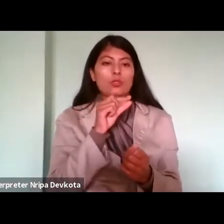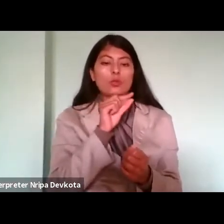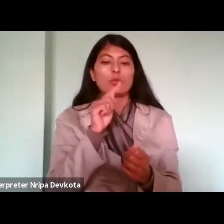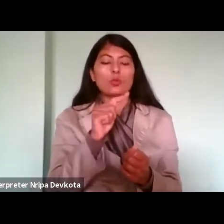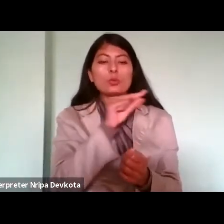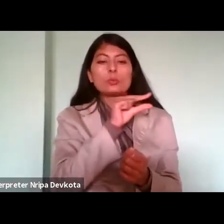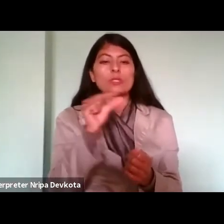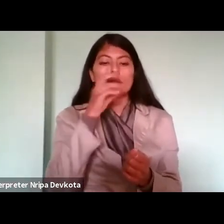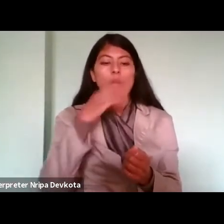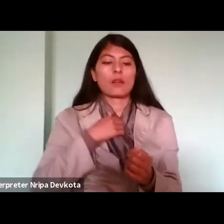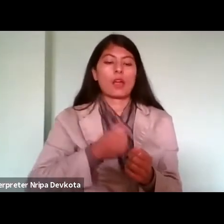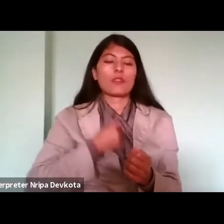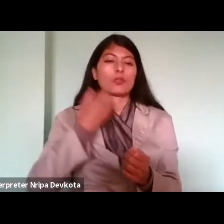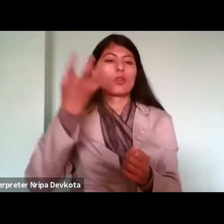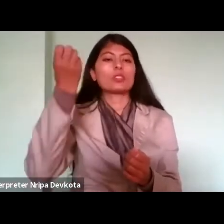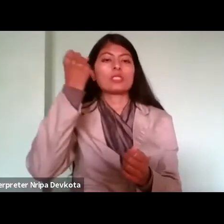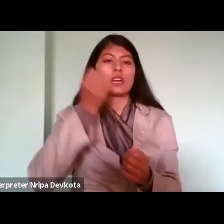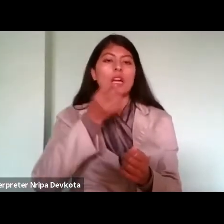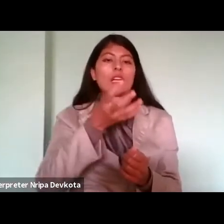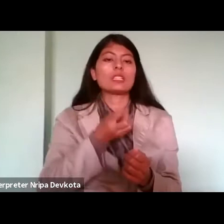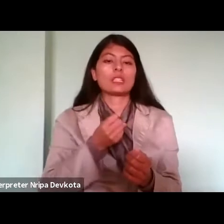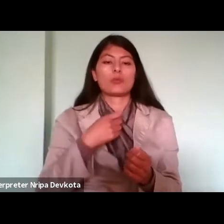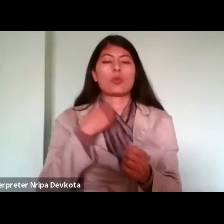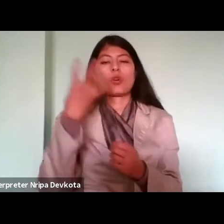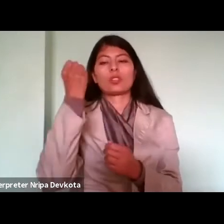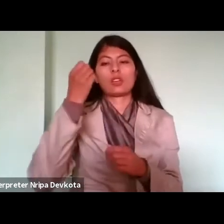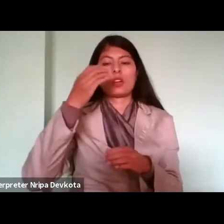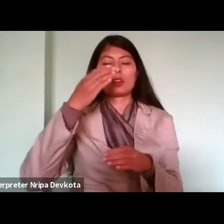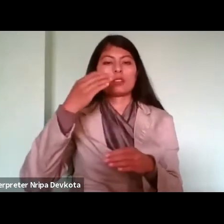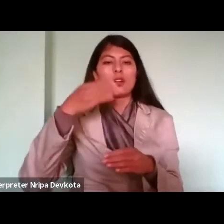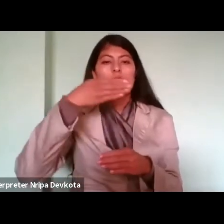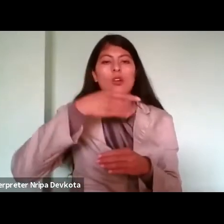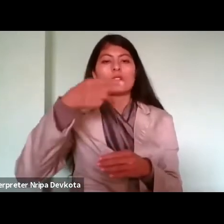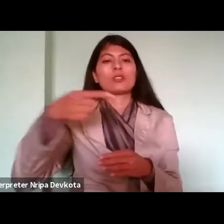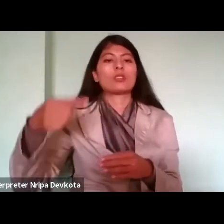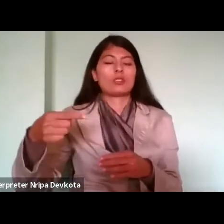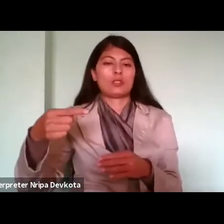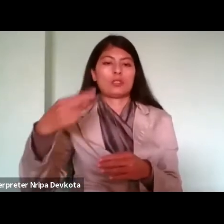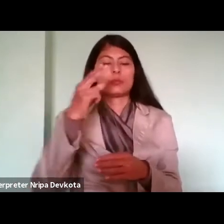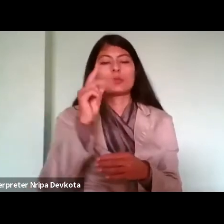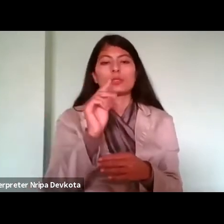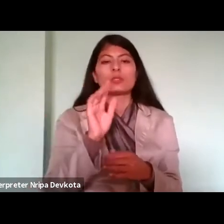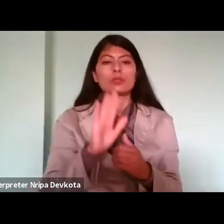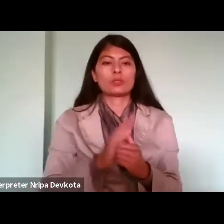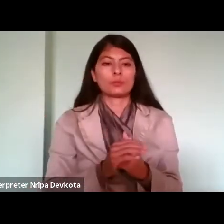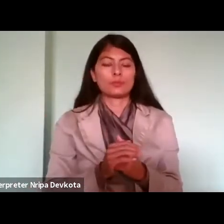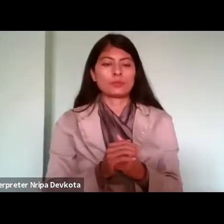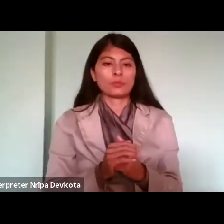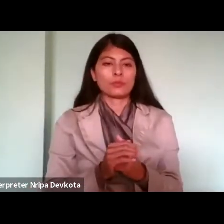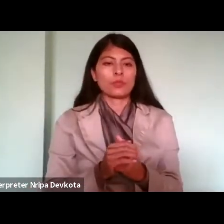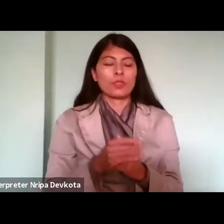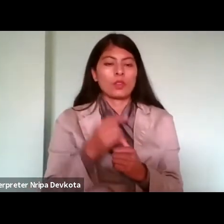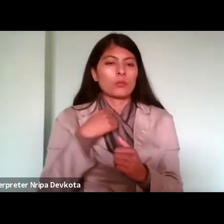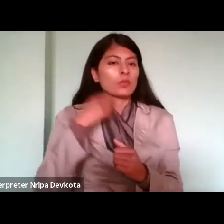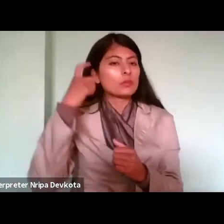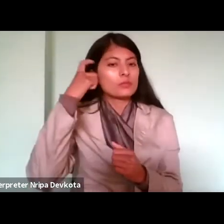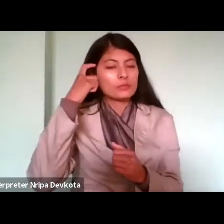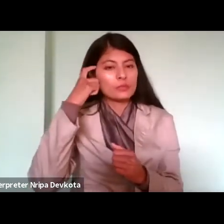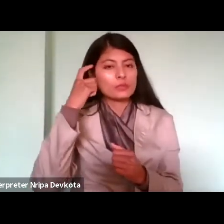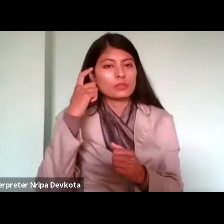in this space. My voice has been shut down as a woman in this space. And I think